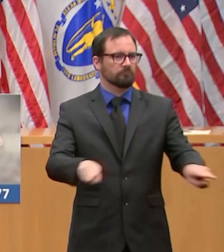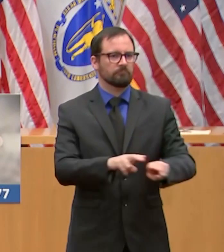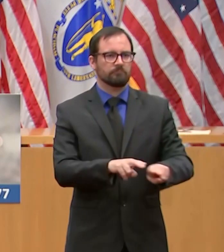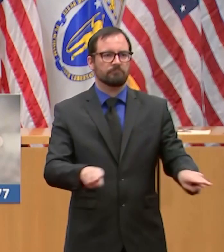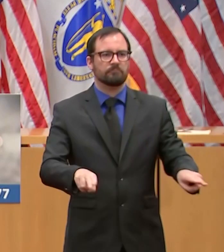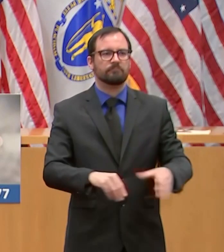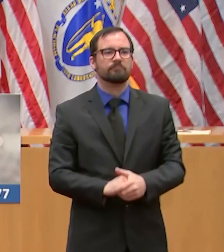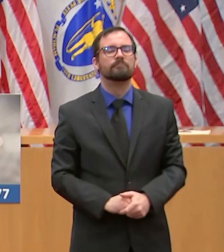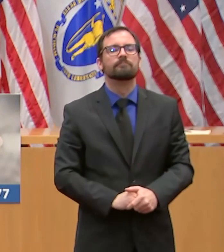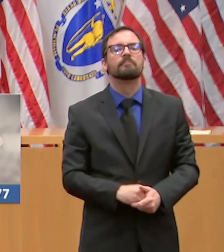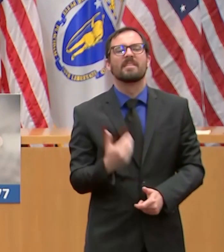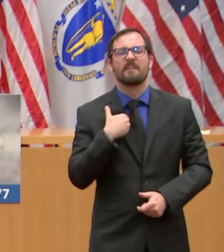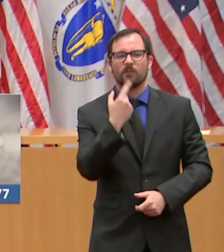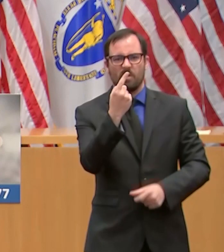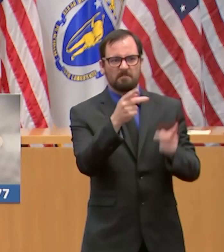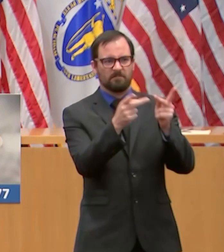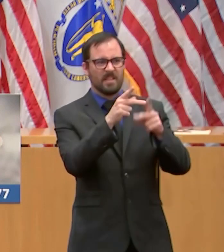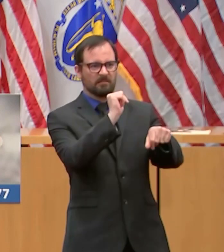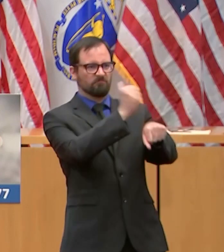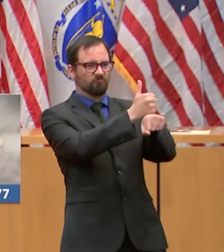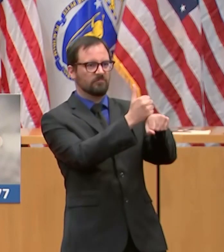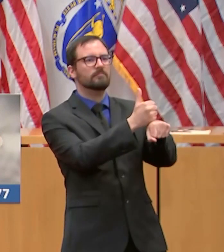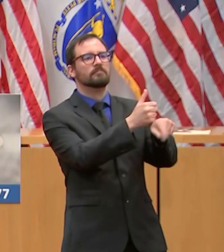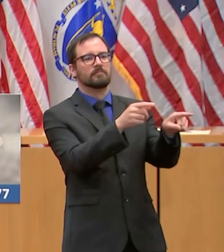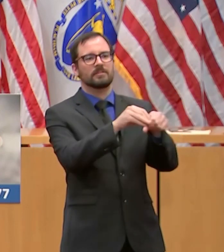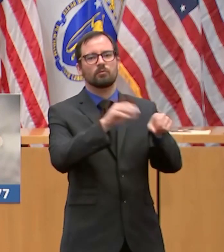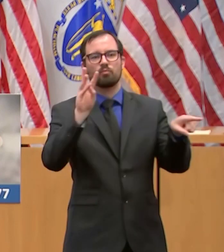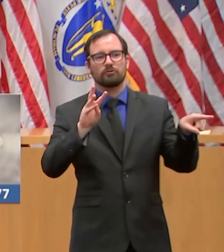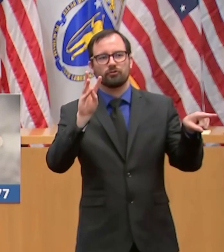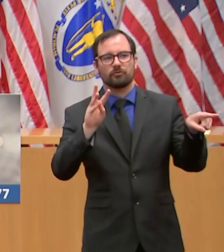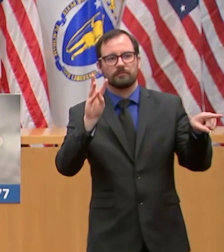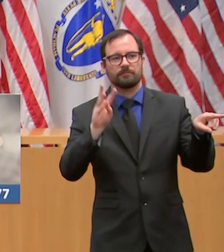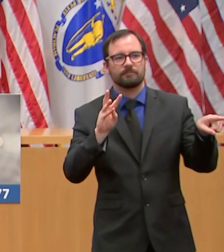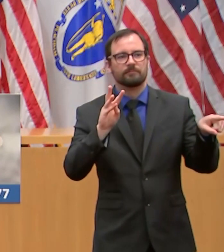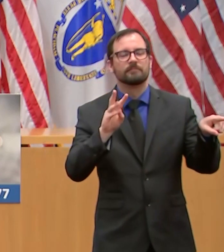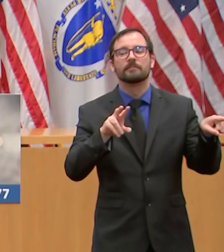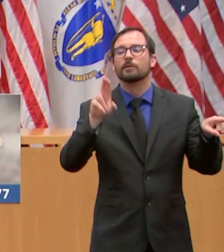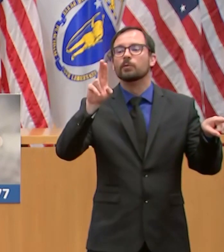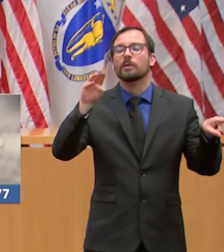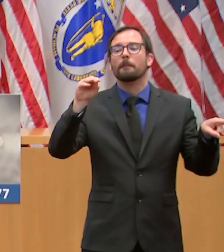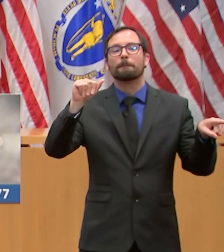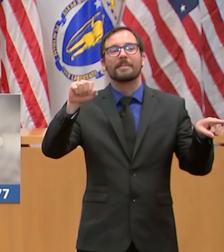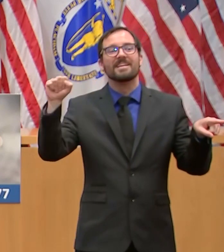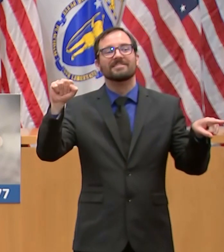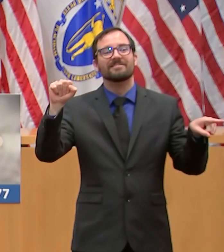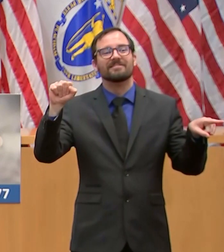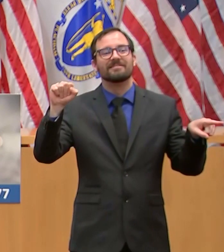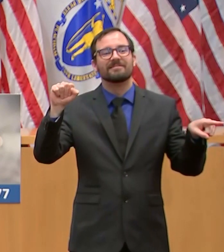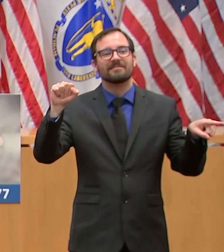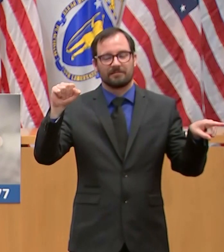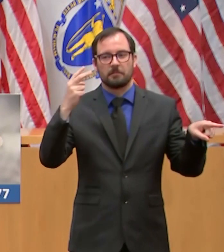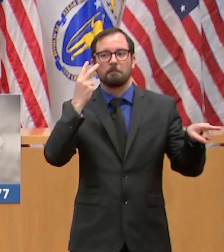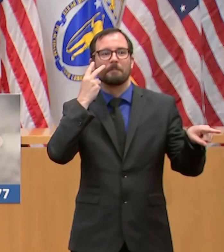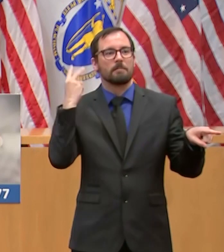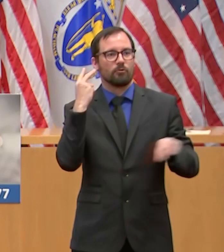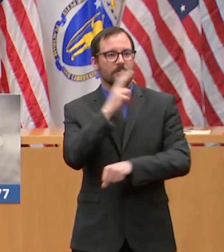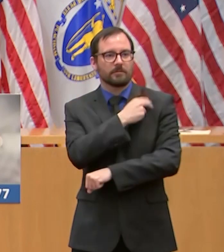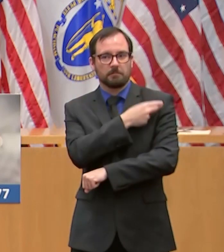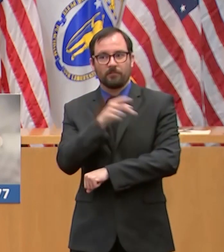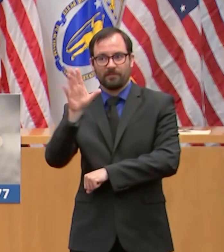is being staffed by the dedicated team at UMass Memorial Hospital, and special shout out to Eric Dixon and his team for their